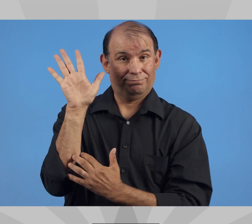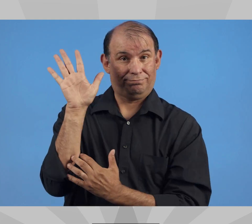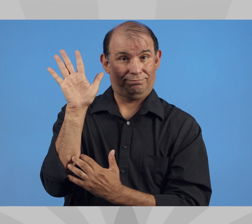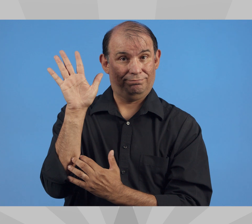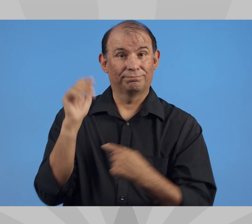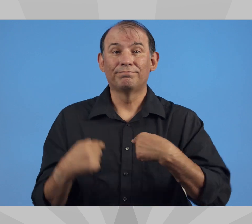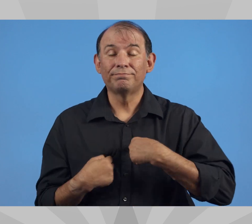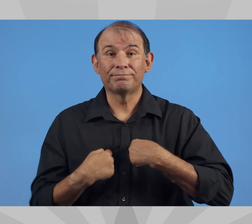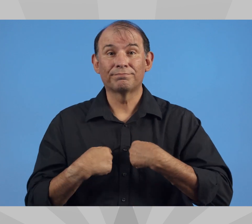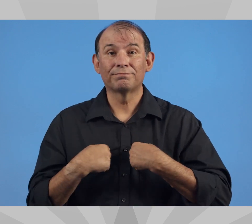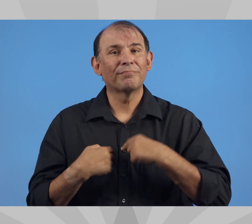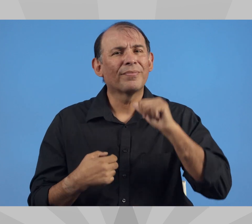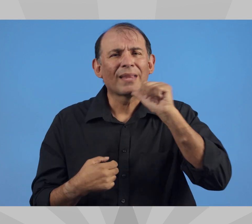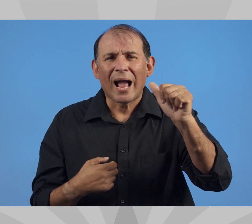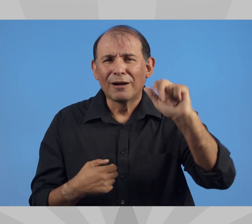Statement: